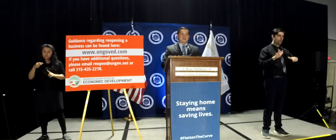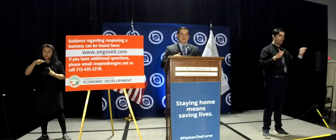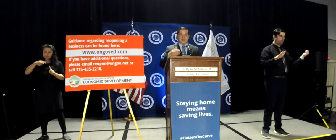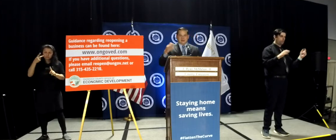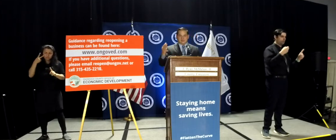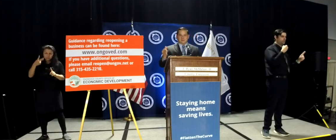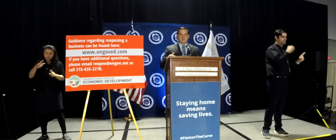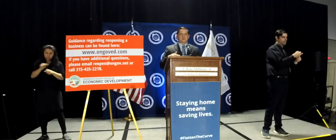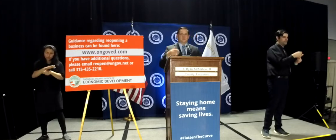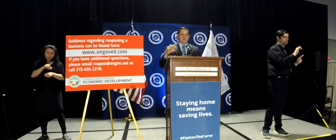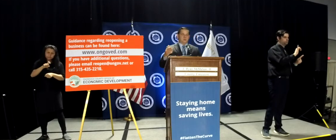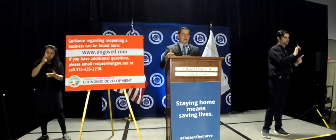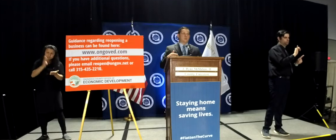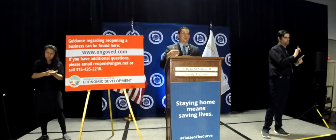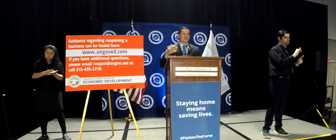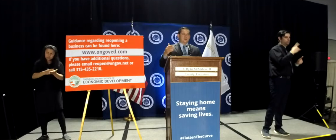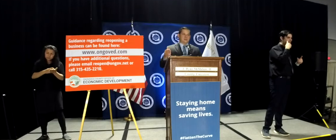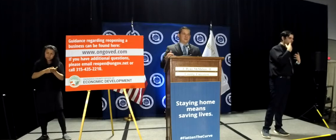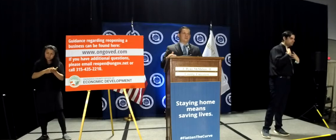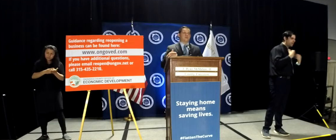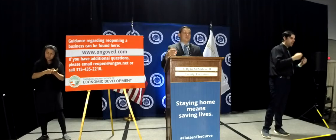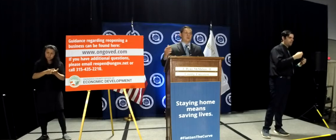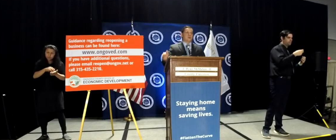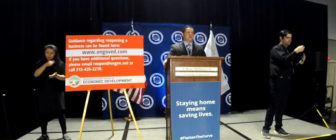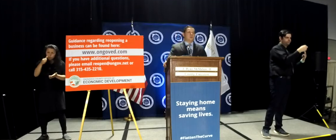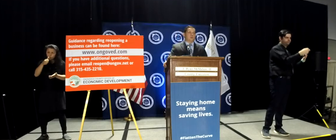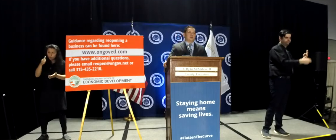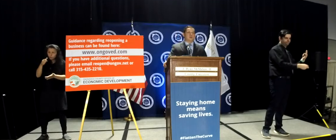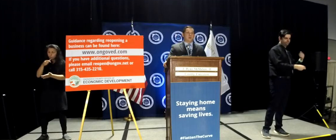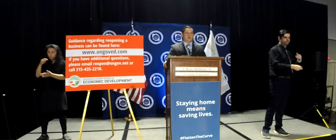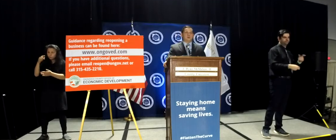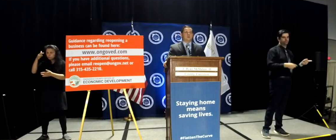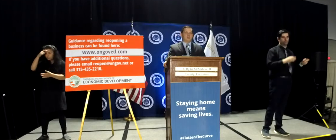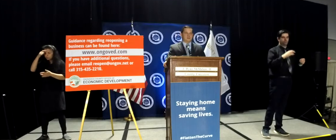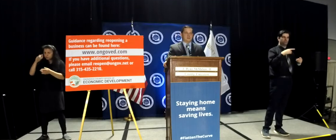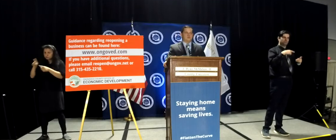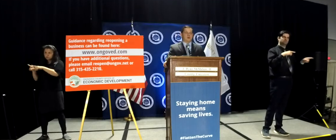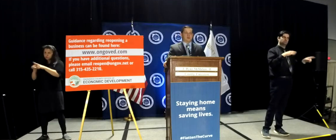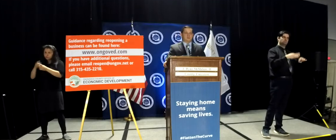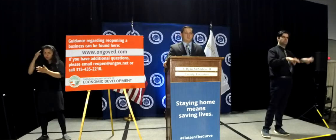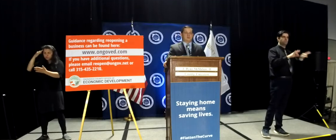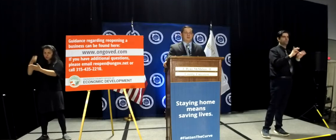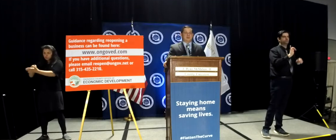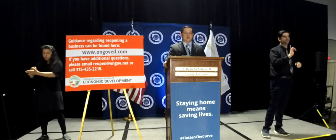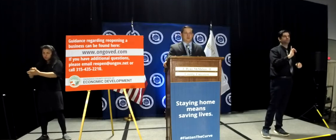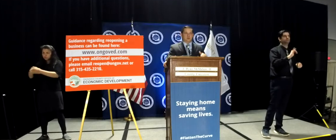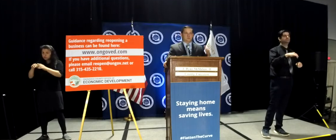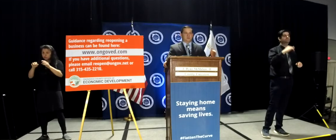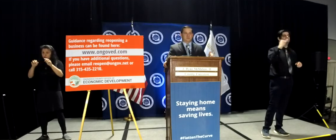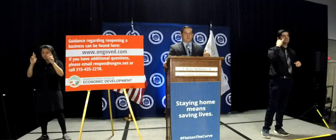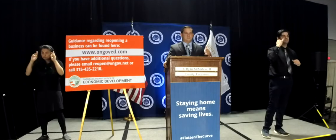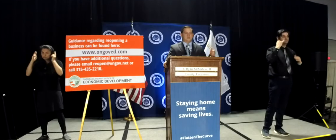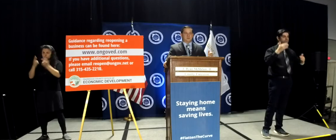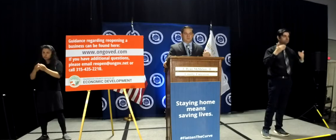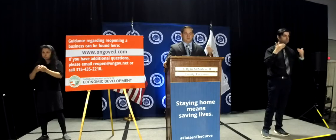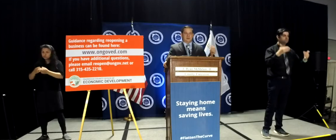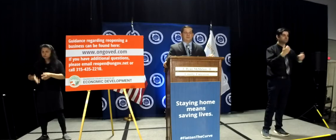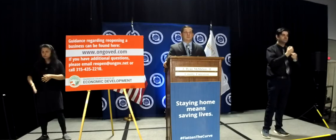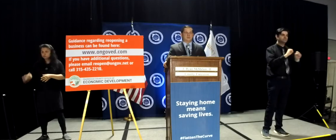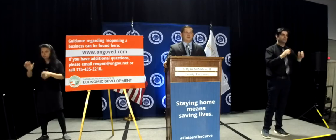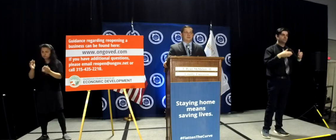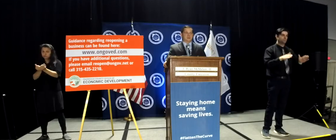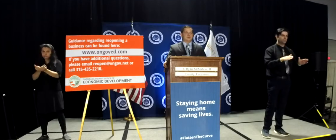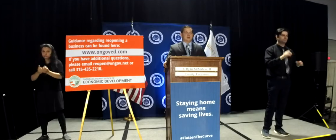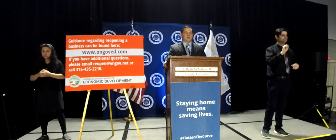address those? We gotta move when it's safe. When we can do it in a safe way, and Dr. Gupta and her team feel